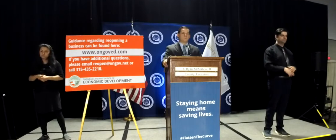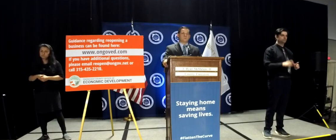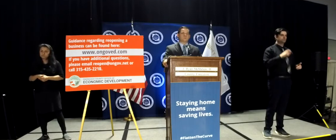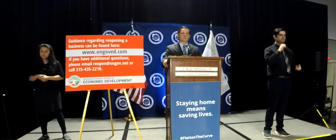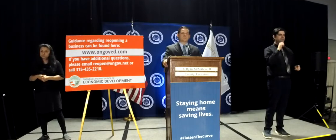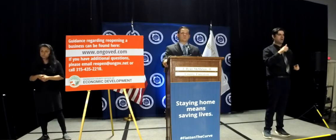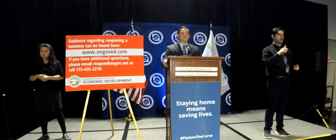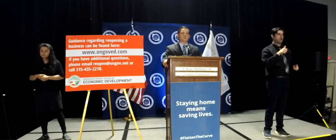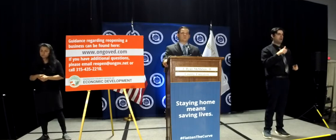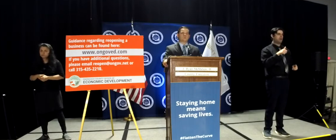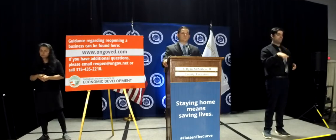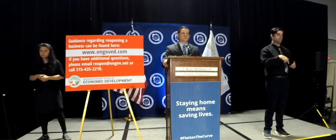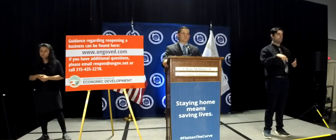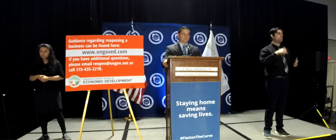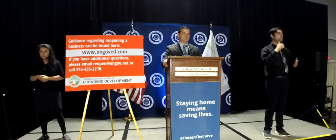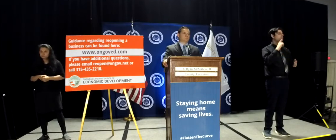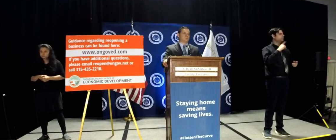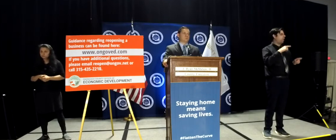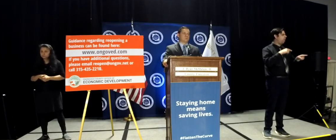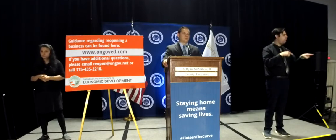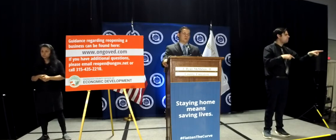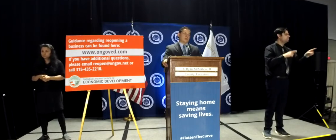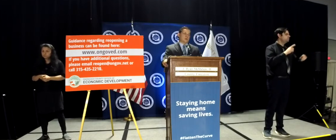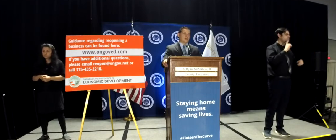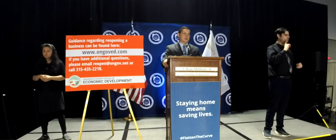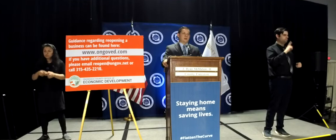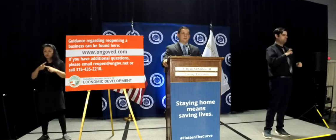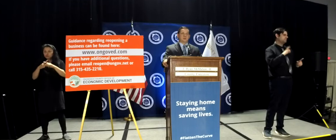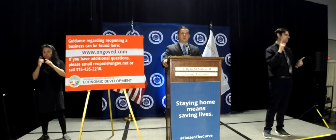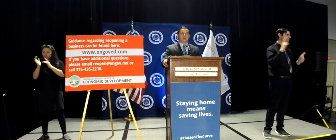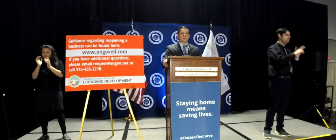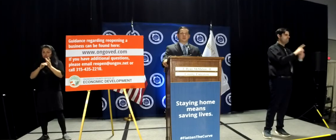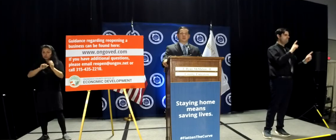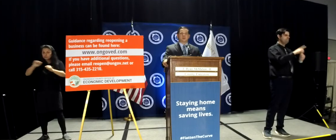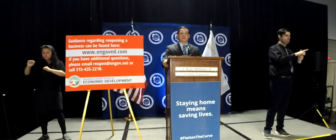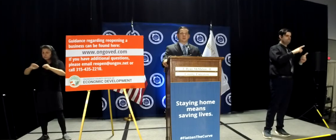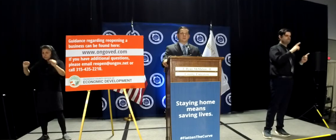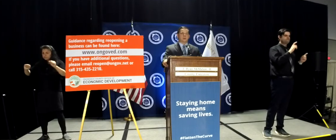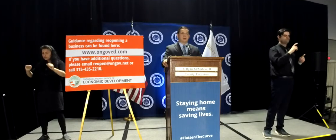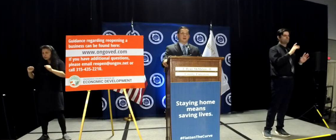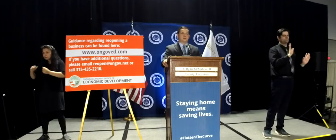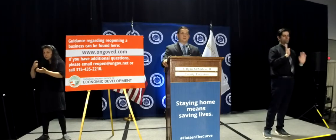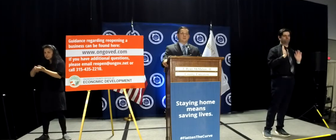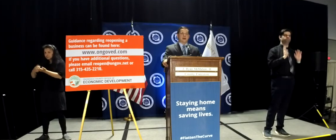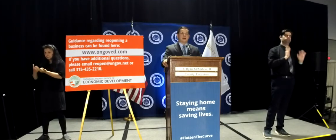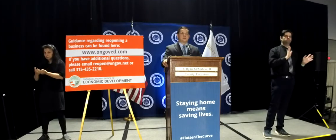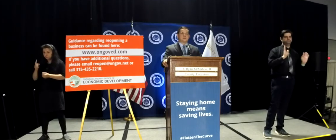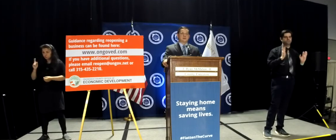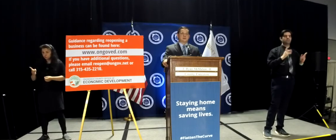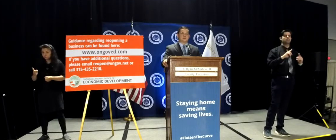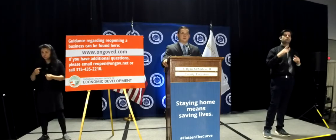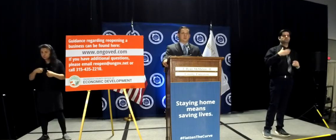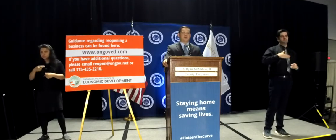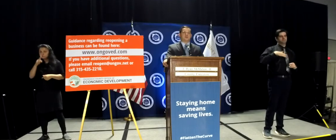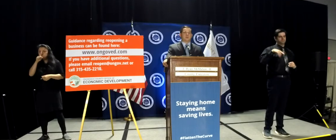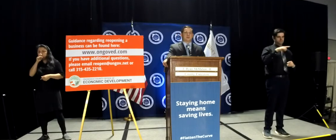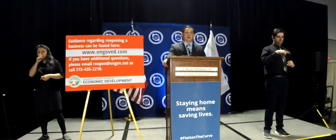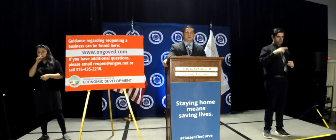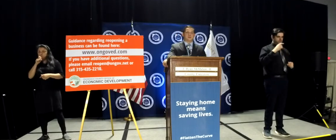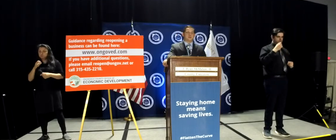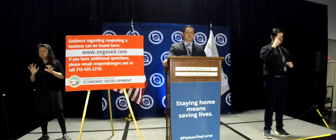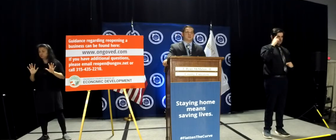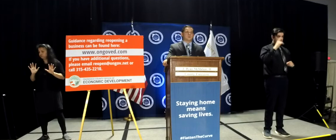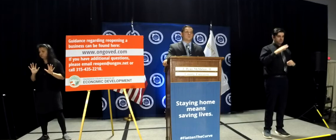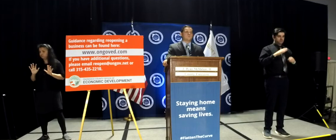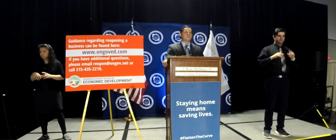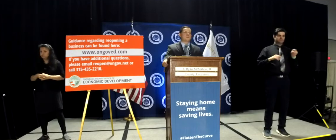So to clarify, it's up to each venue, pastor, they got to make priest, they got to rabbi? make their choice, right? I'm not going to give guidance and say which government's